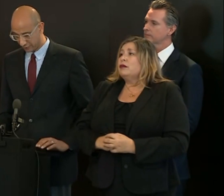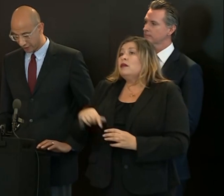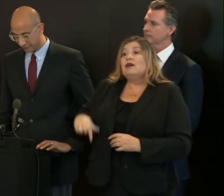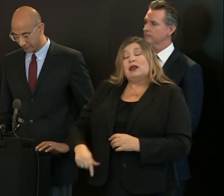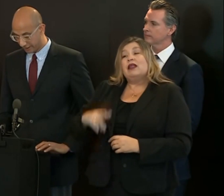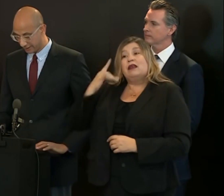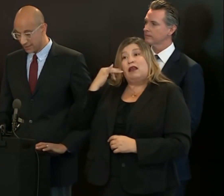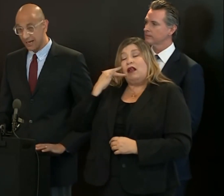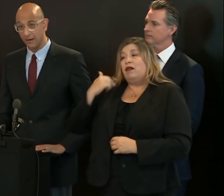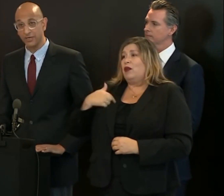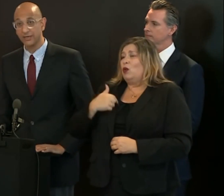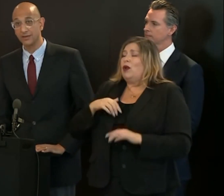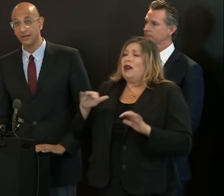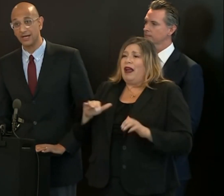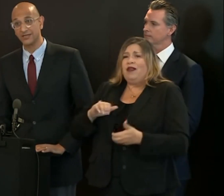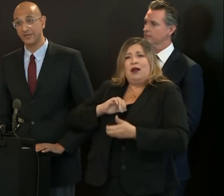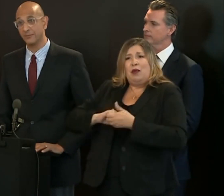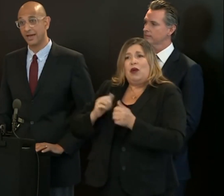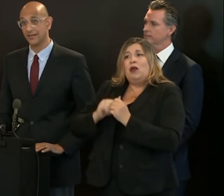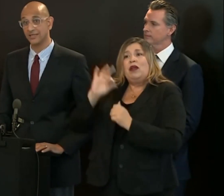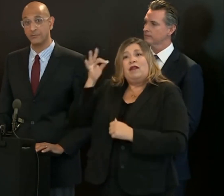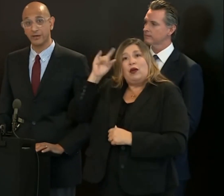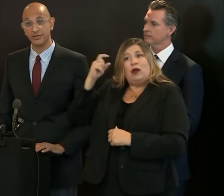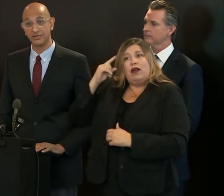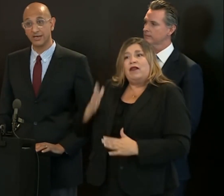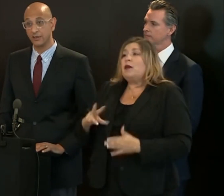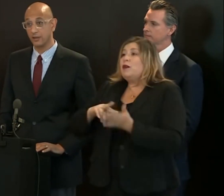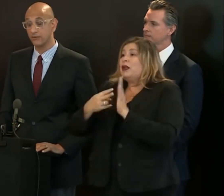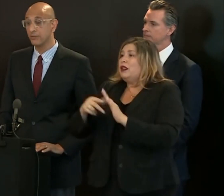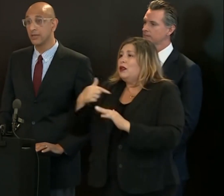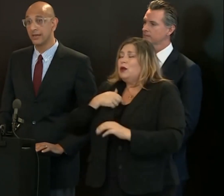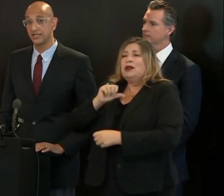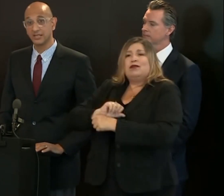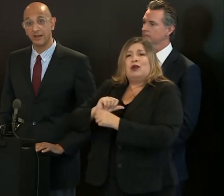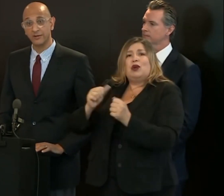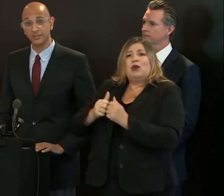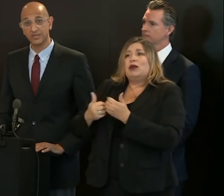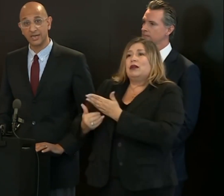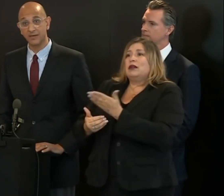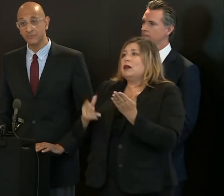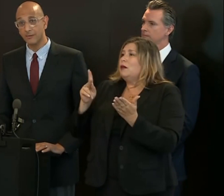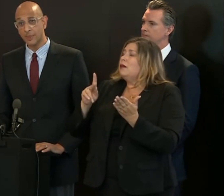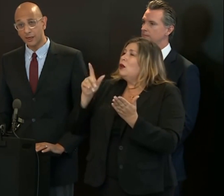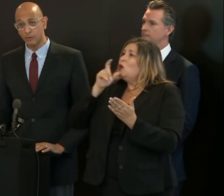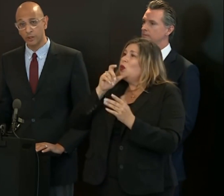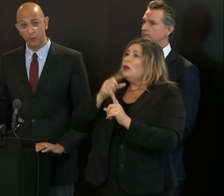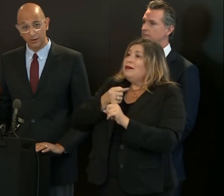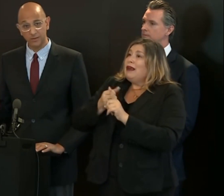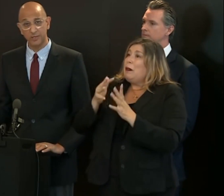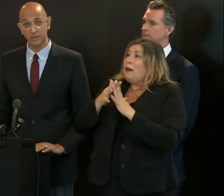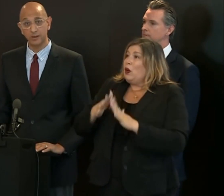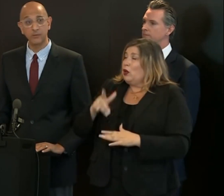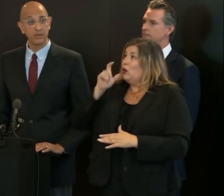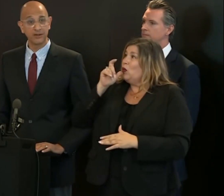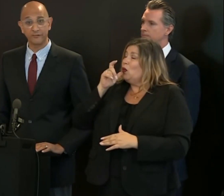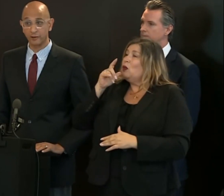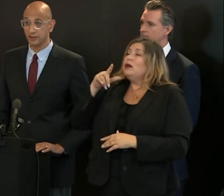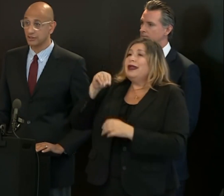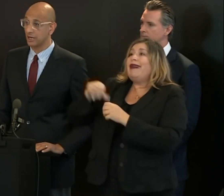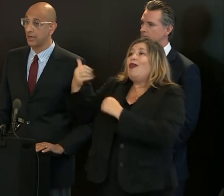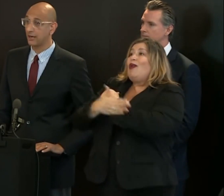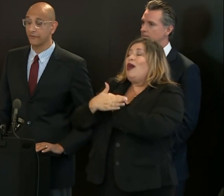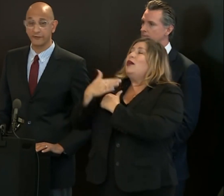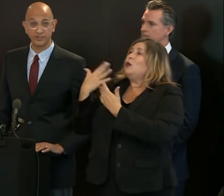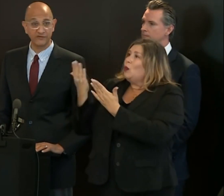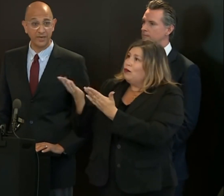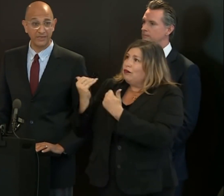partner with the federal government, helping lots of impacted Americans get home. As the governor said, we welcomed home the